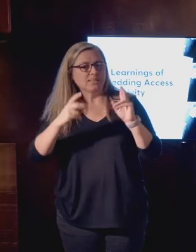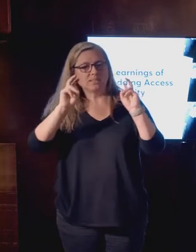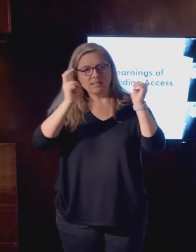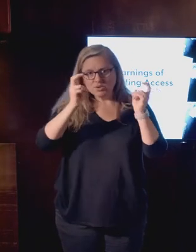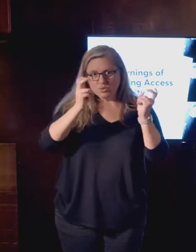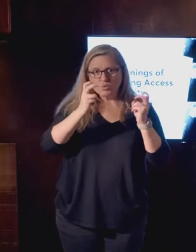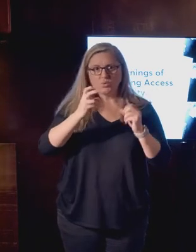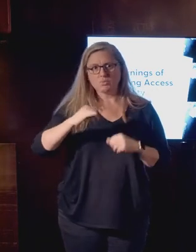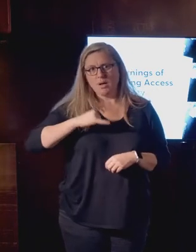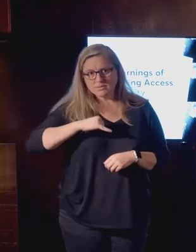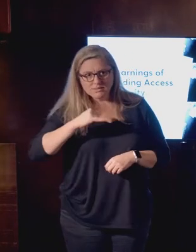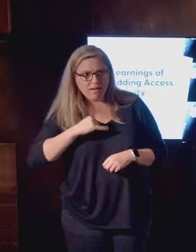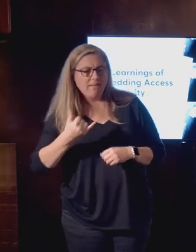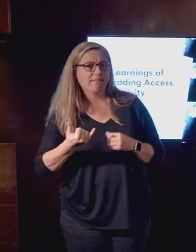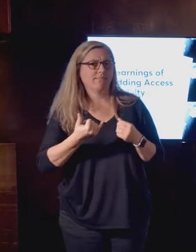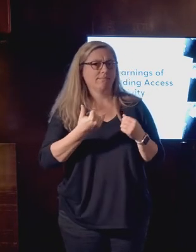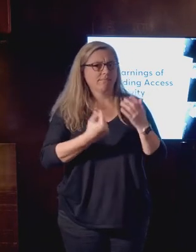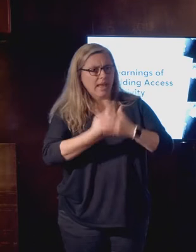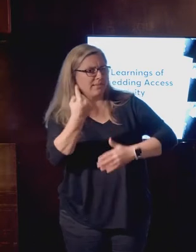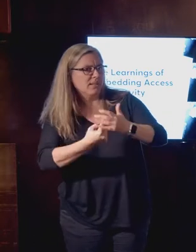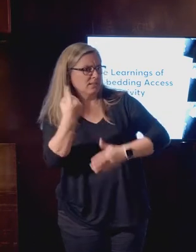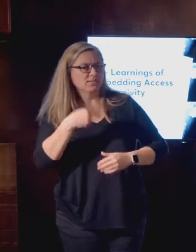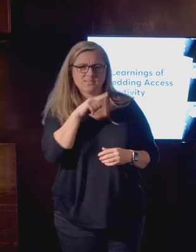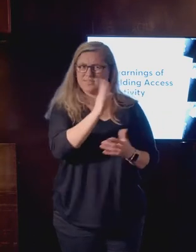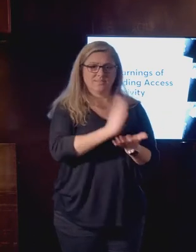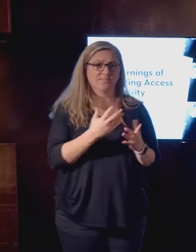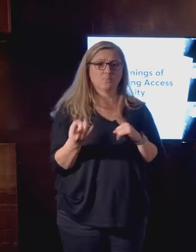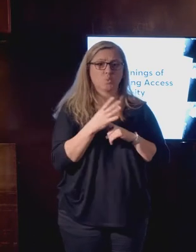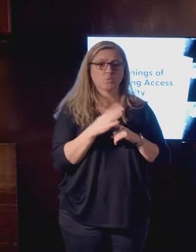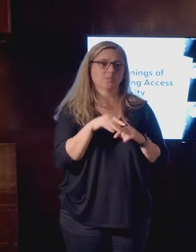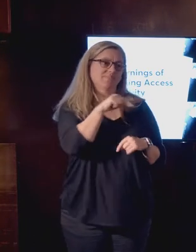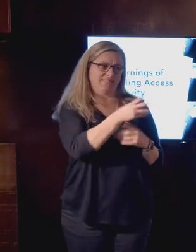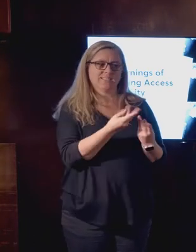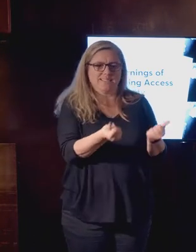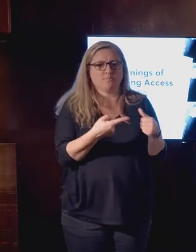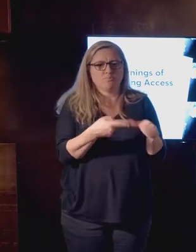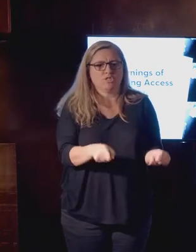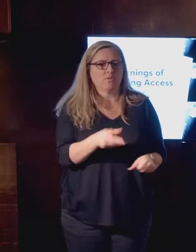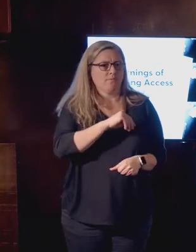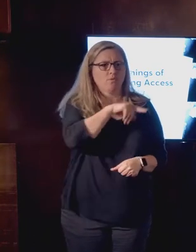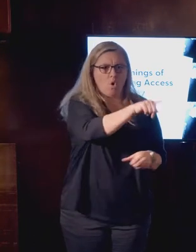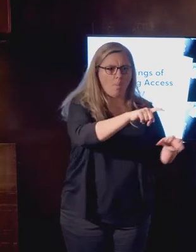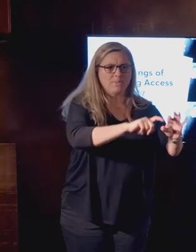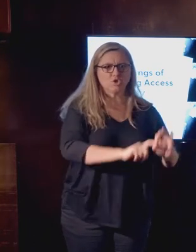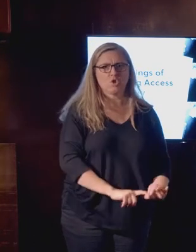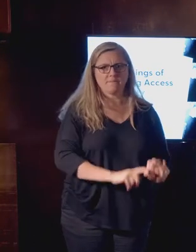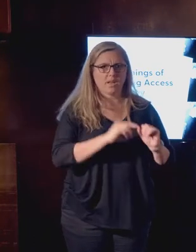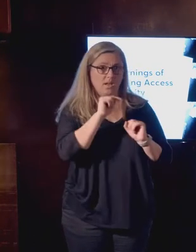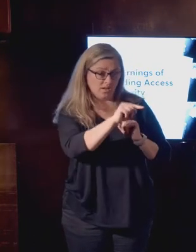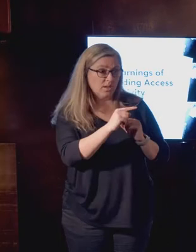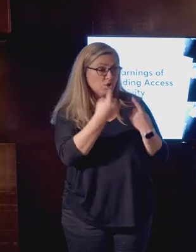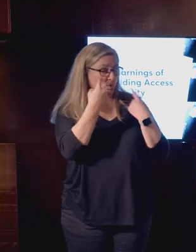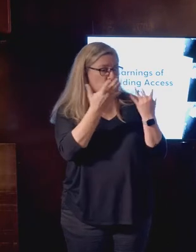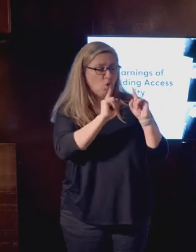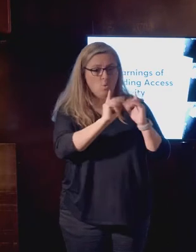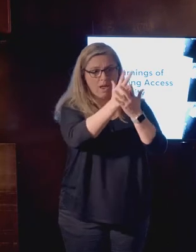other participants, another person with disability. And these are just some of the results in that from that survey. And they show just how